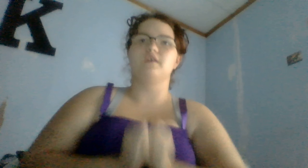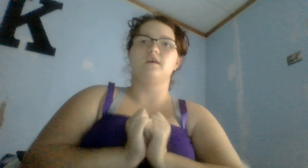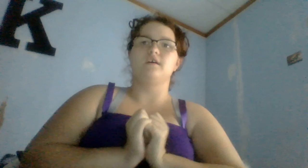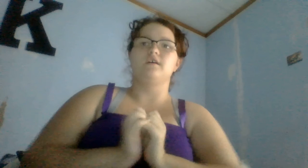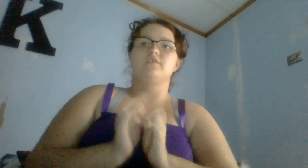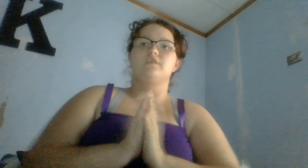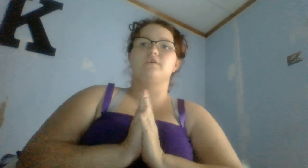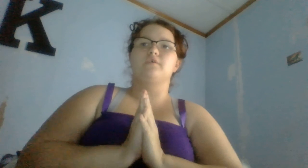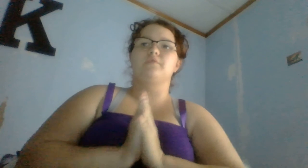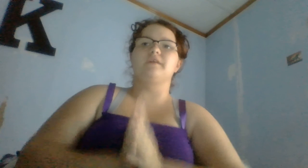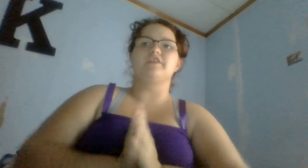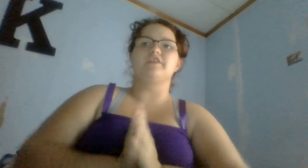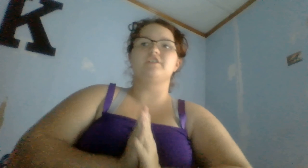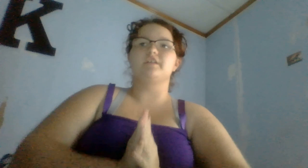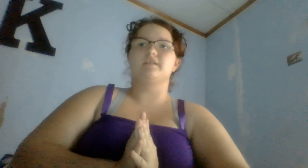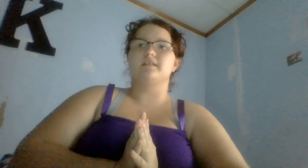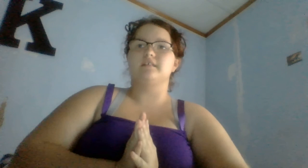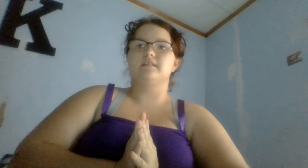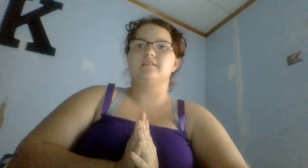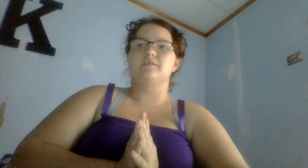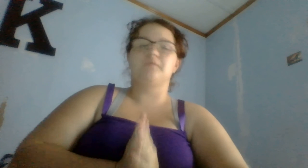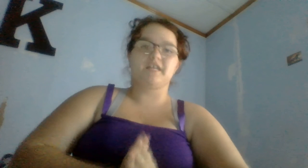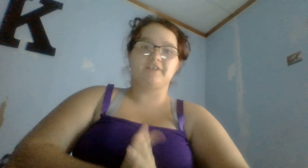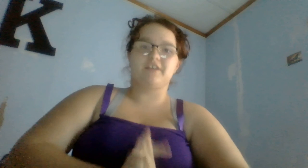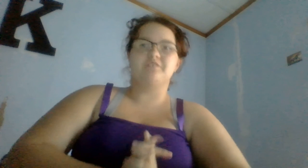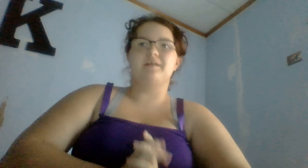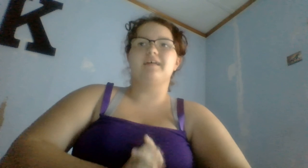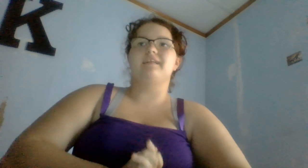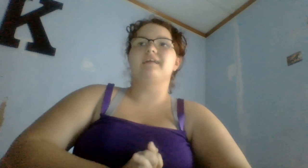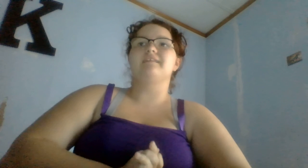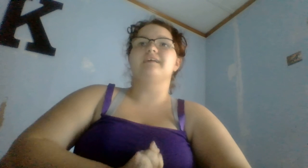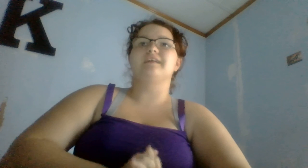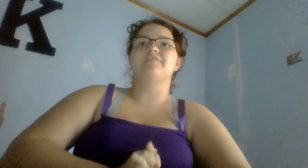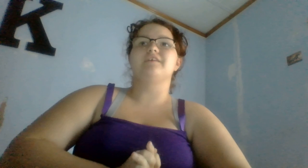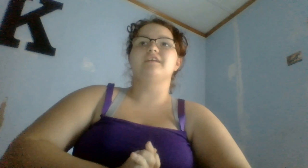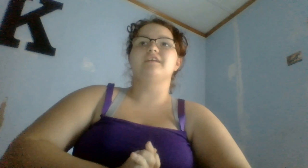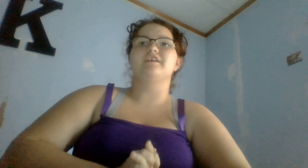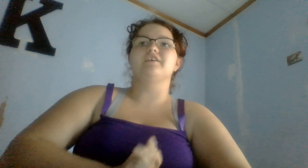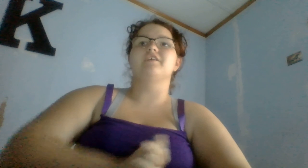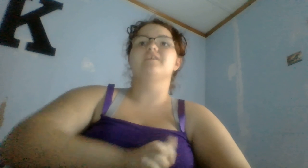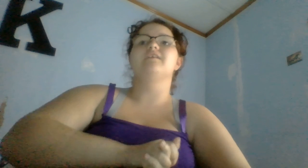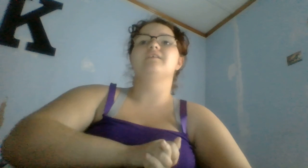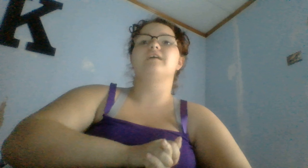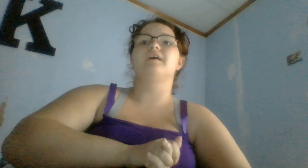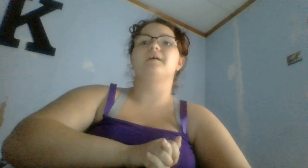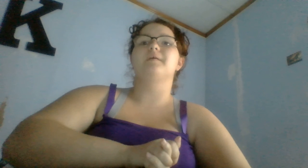so next year is when i graduate and at the end of the year um